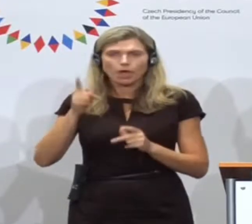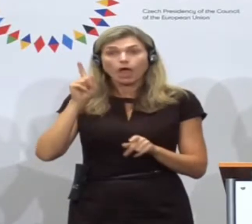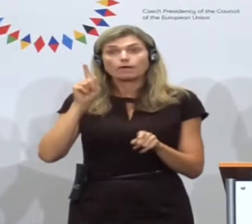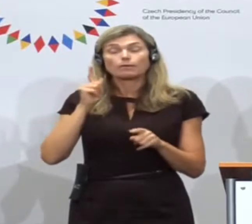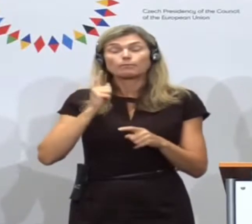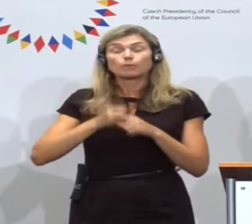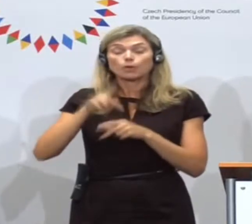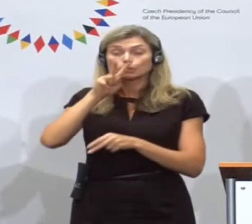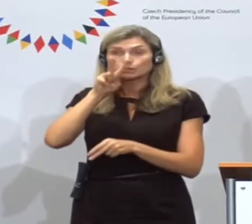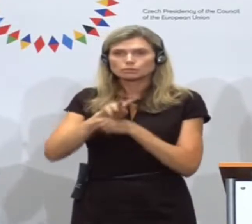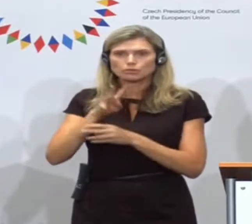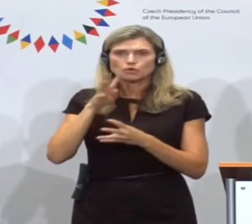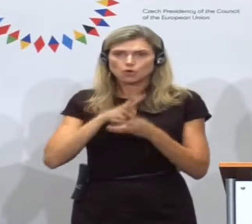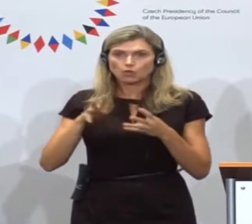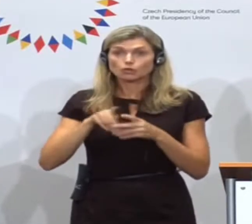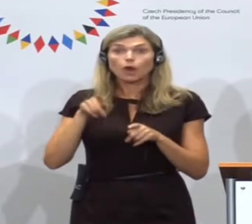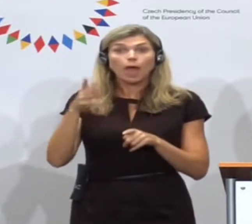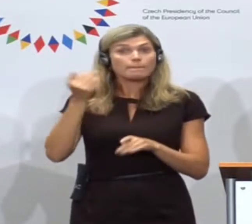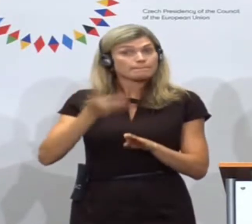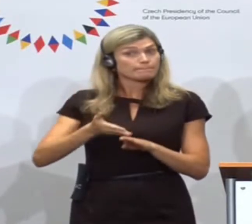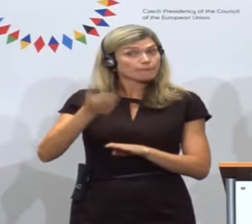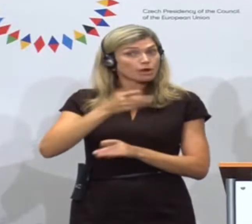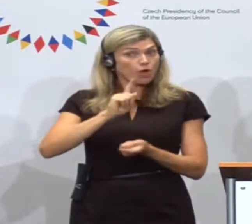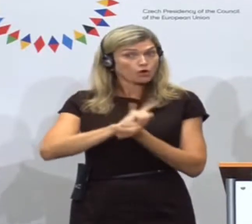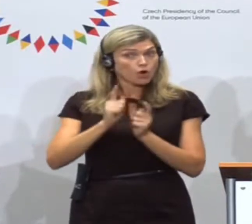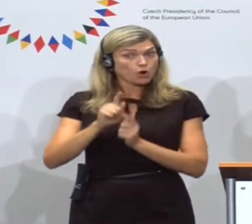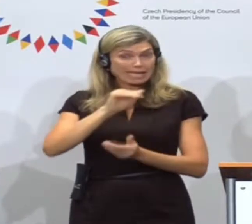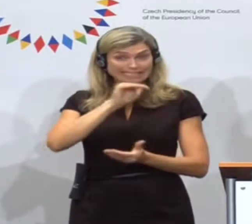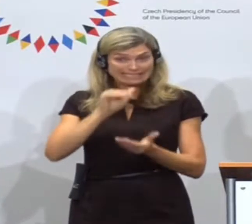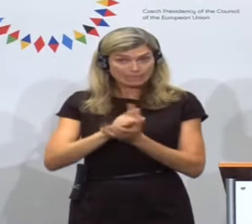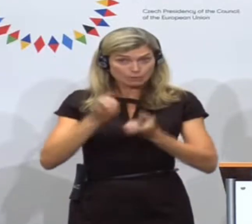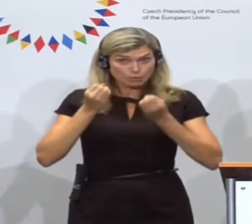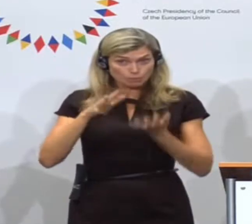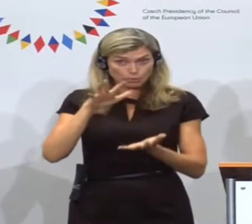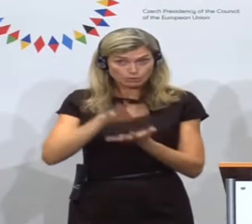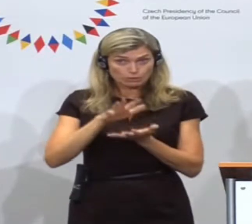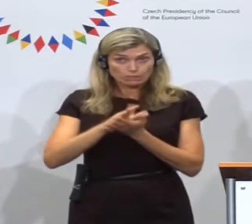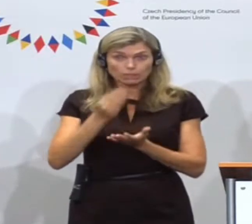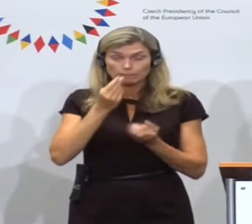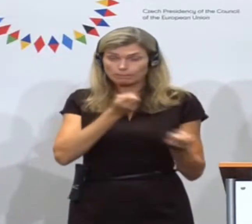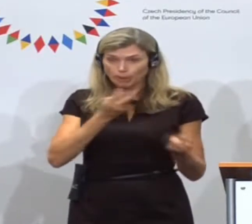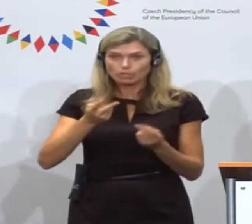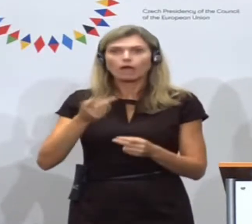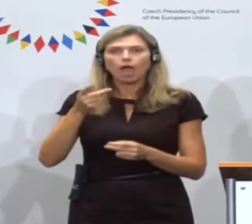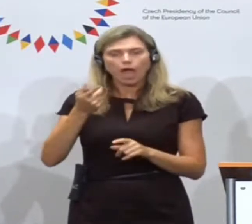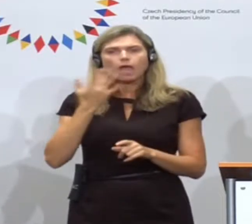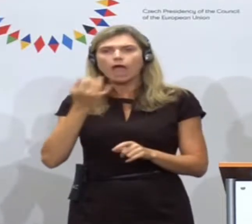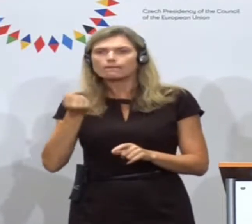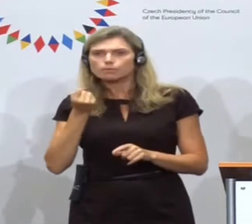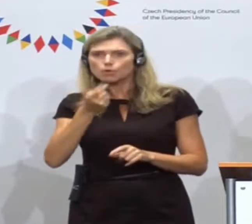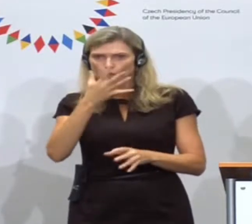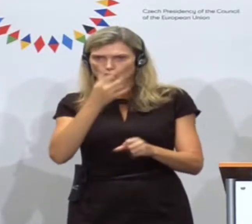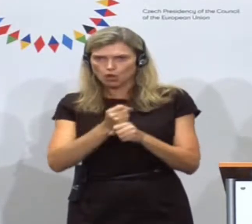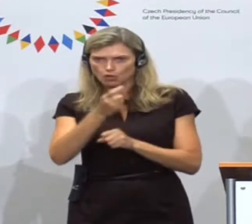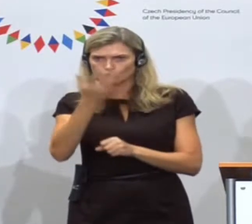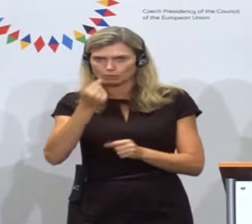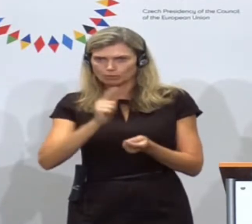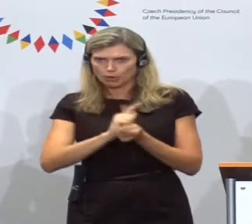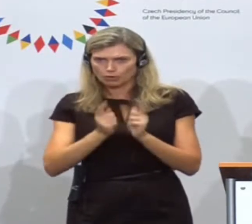agreement. On this crucial issue, we have been working closely with the United